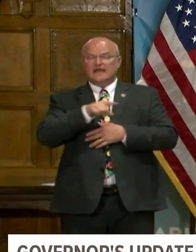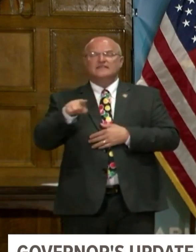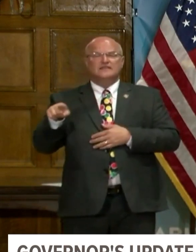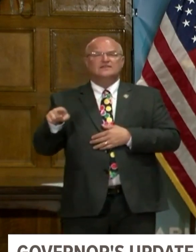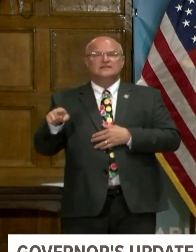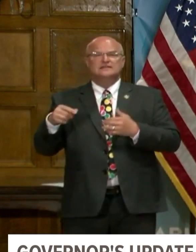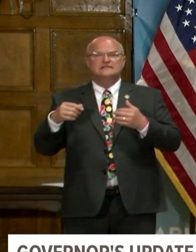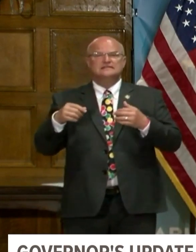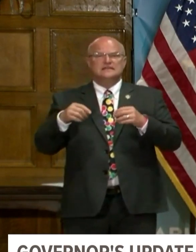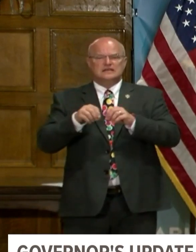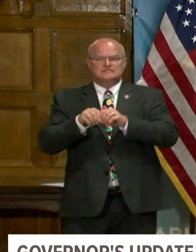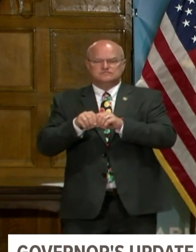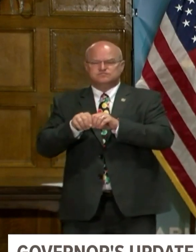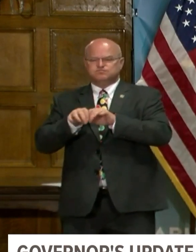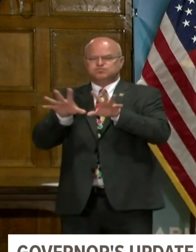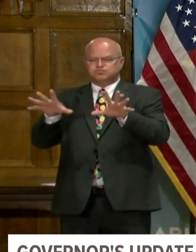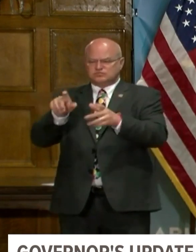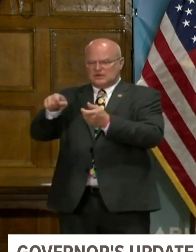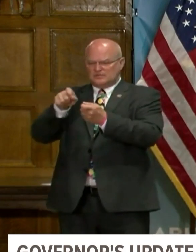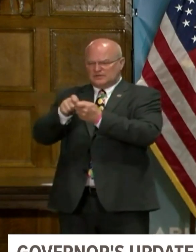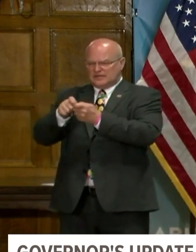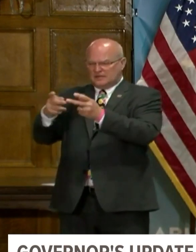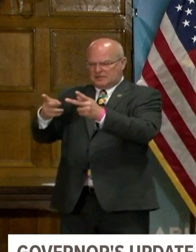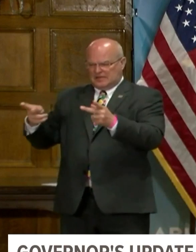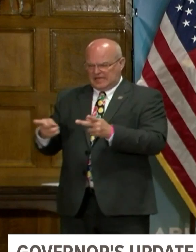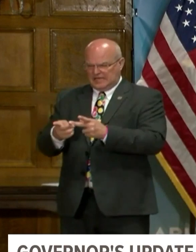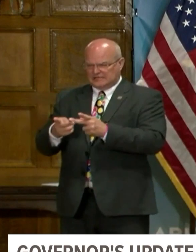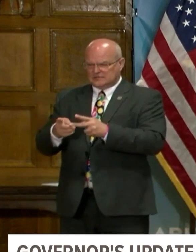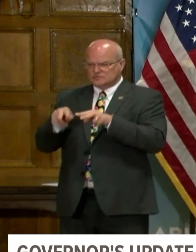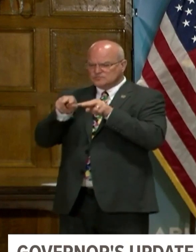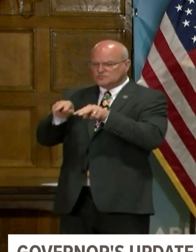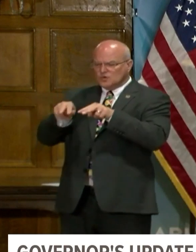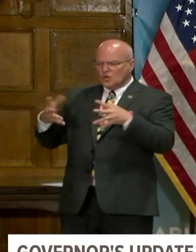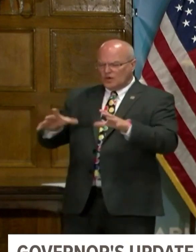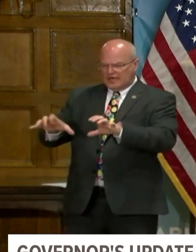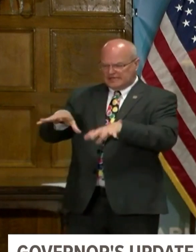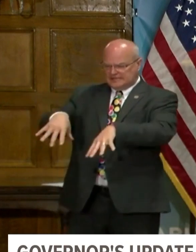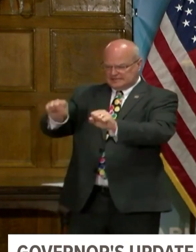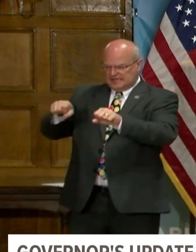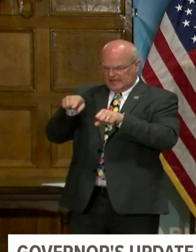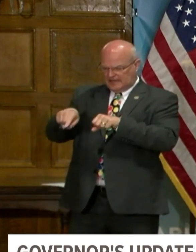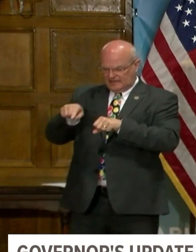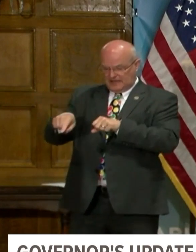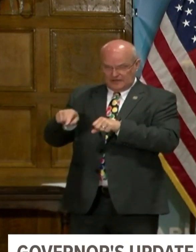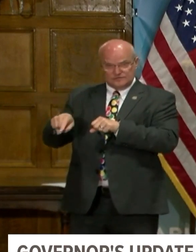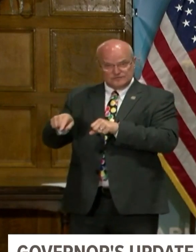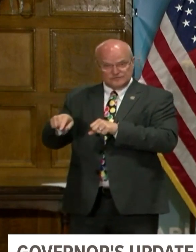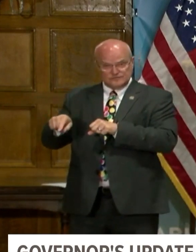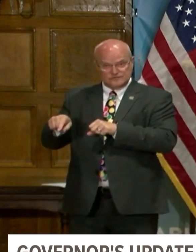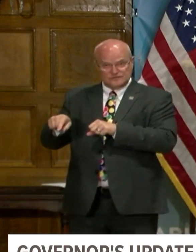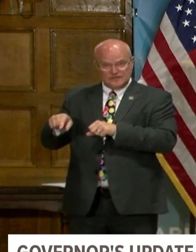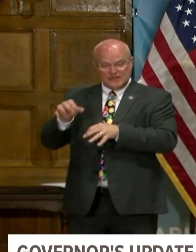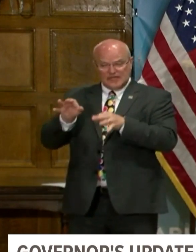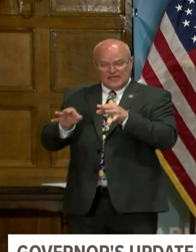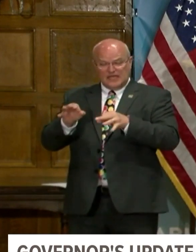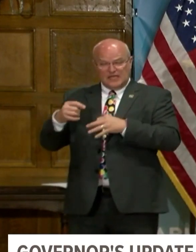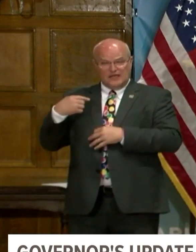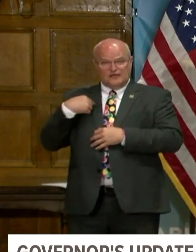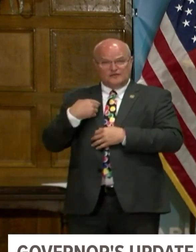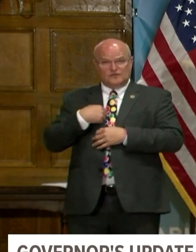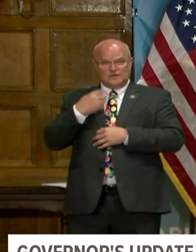is a breakout in a particular facility, we will look at what action needs to be taken there. If